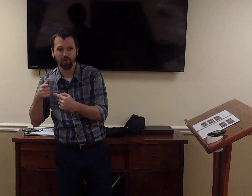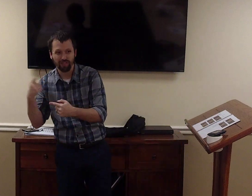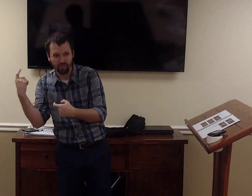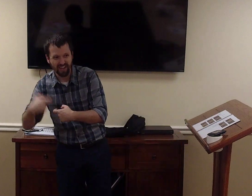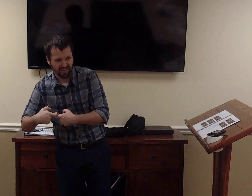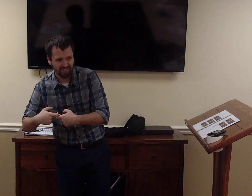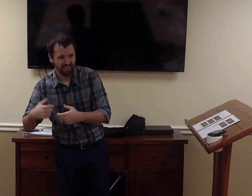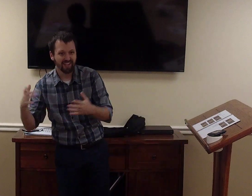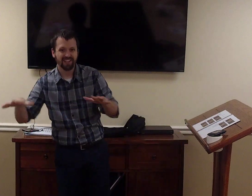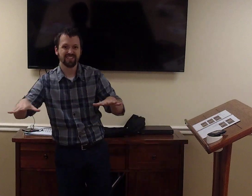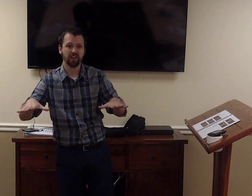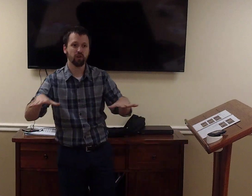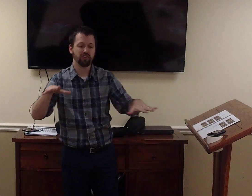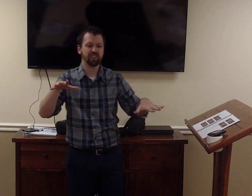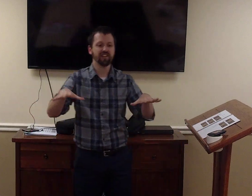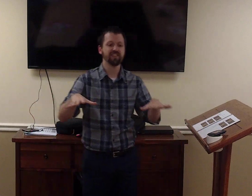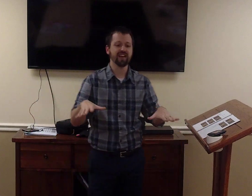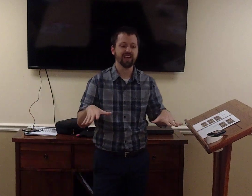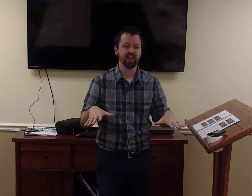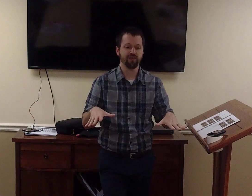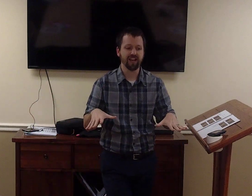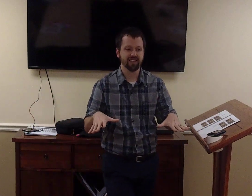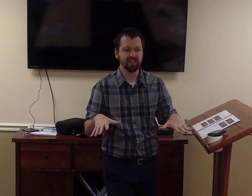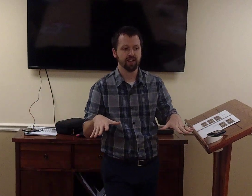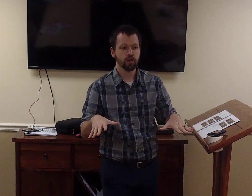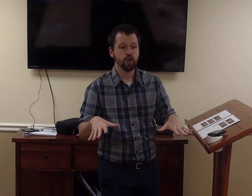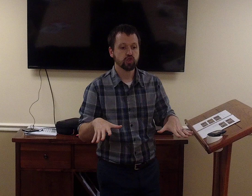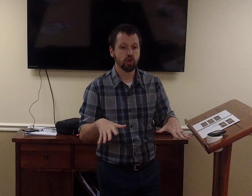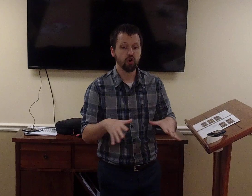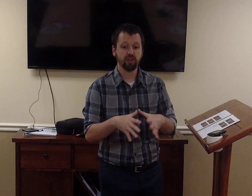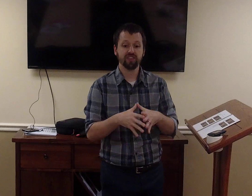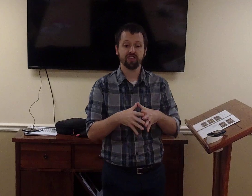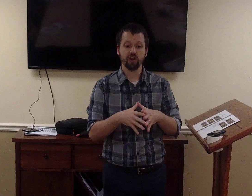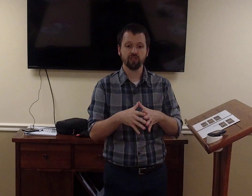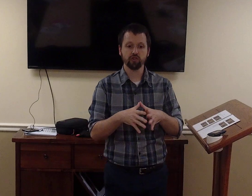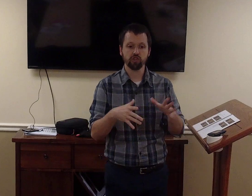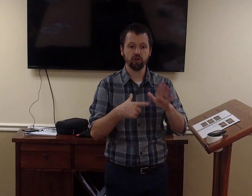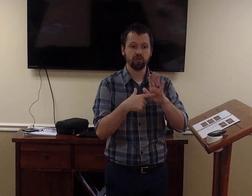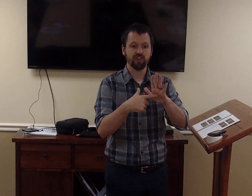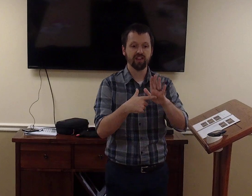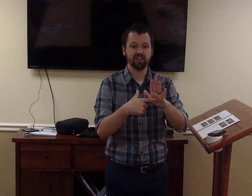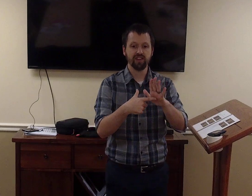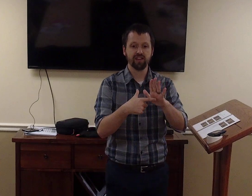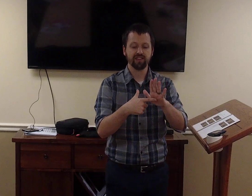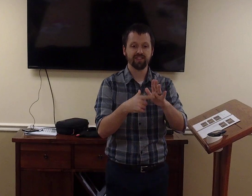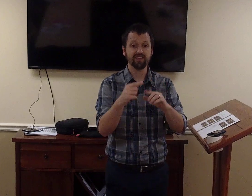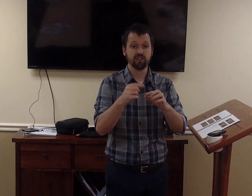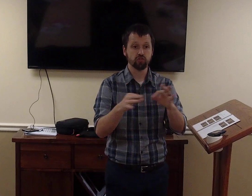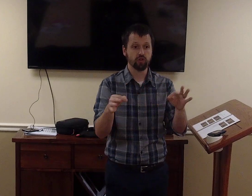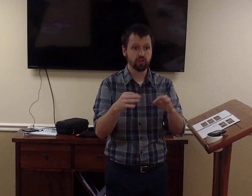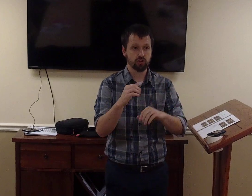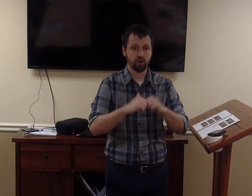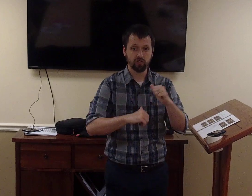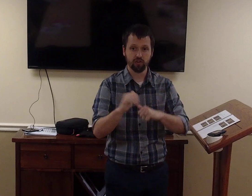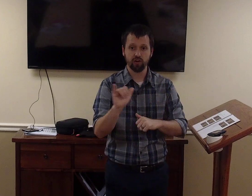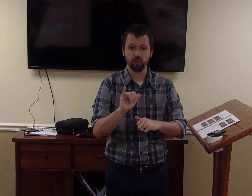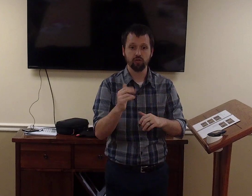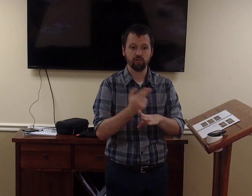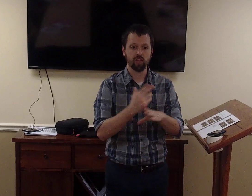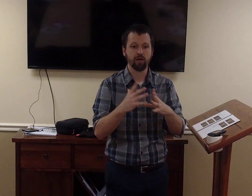with Spanish. So it's that kind of idea. So this also shows in the sentence structure also. It'll use a lot